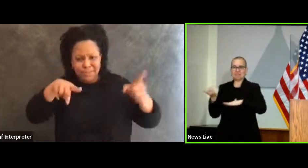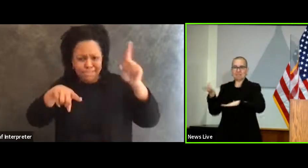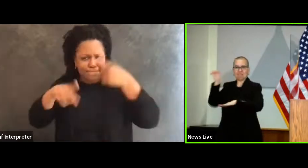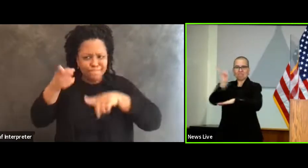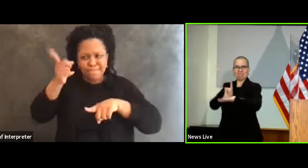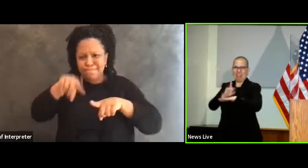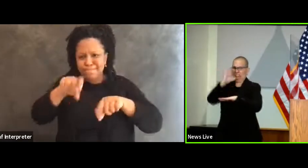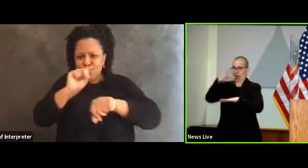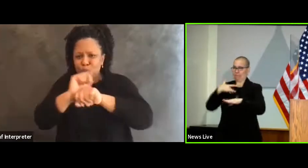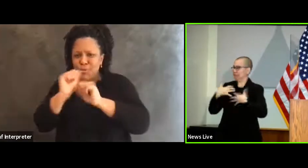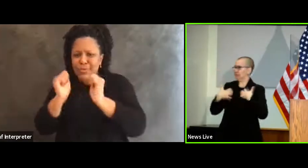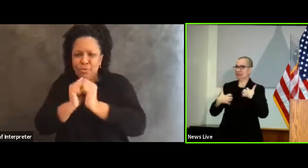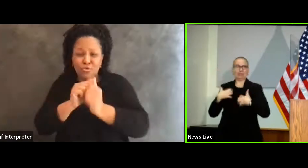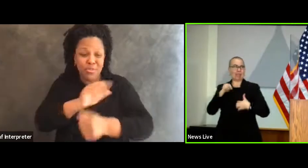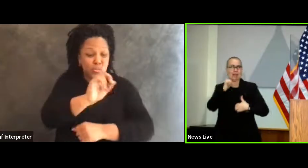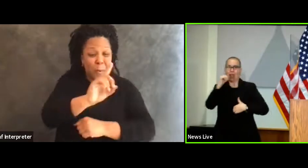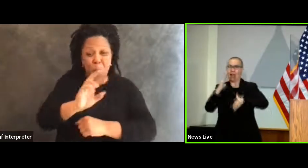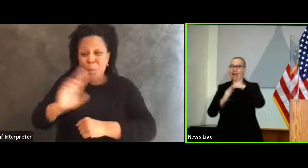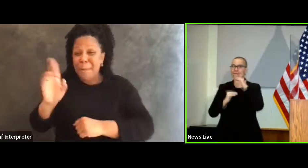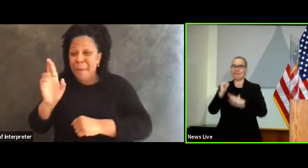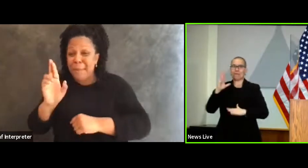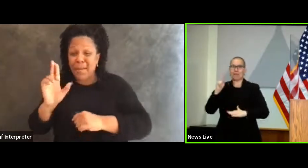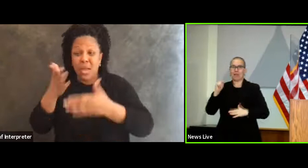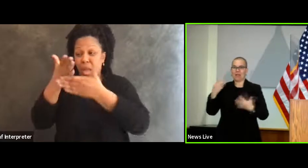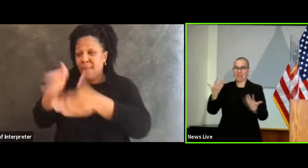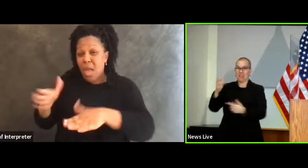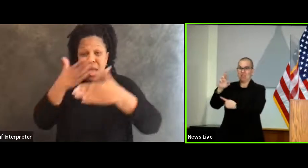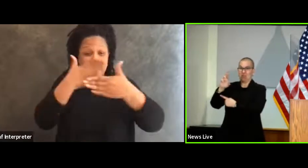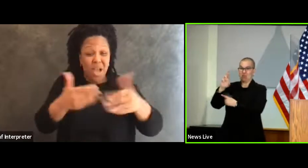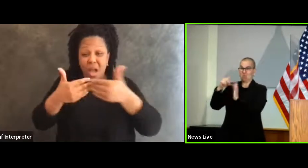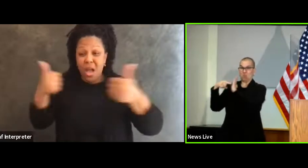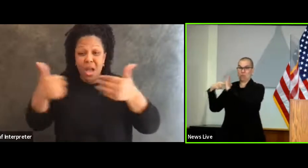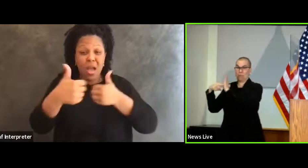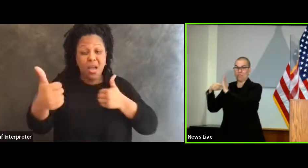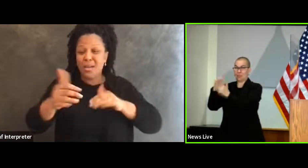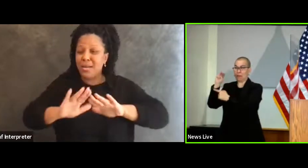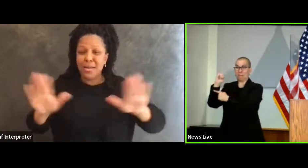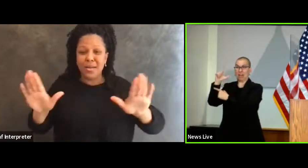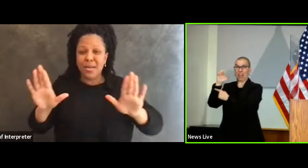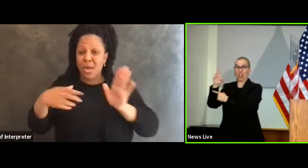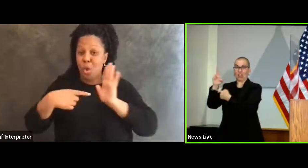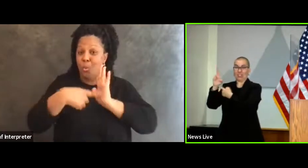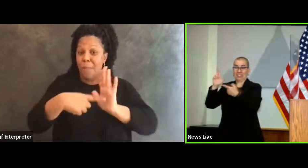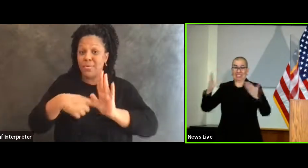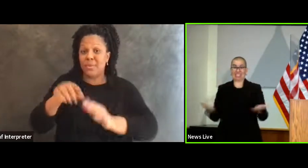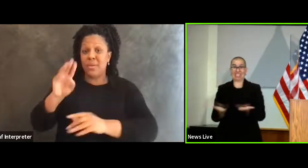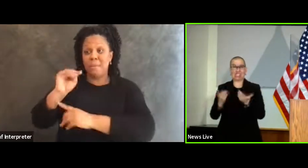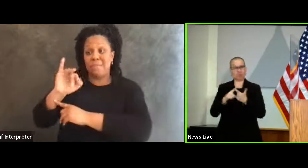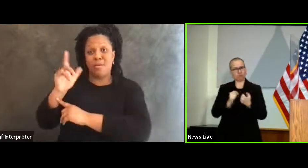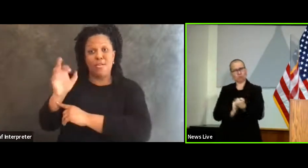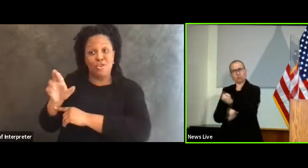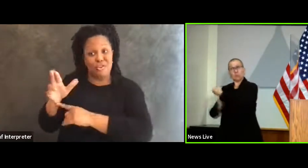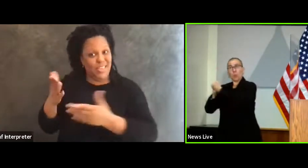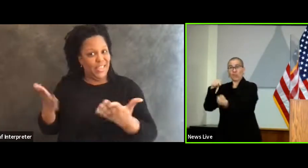being so politicized, Representative Miller is here to help further this discussion. I'd like to note